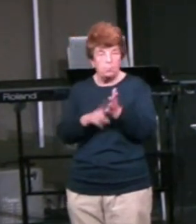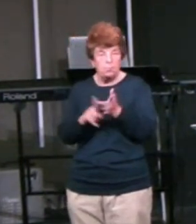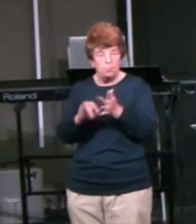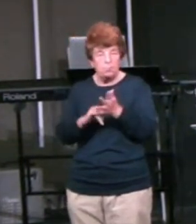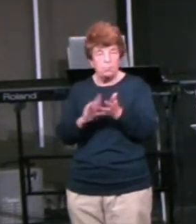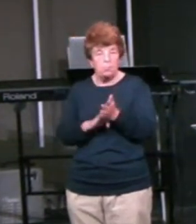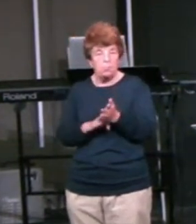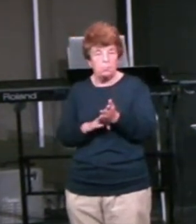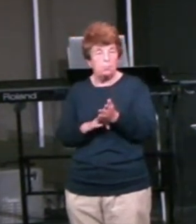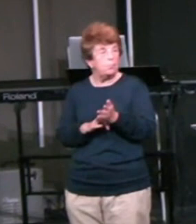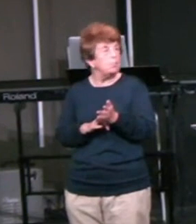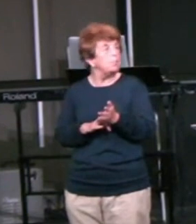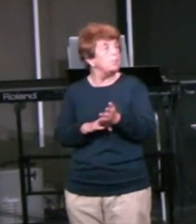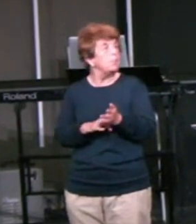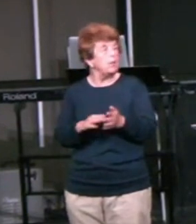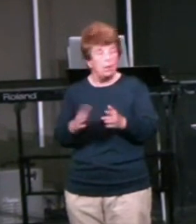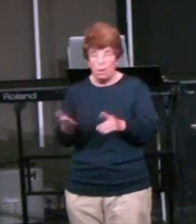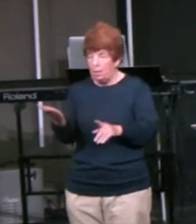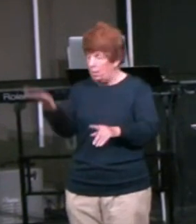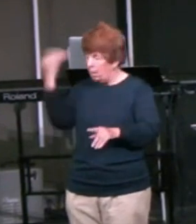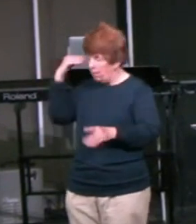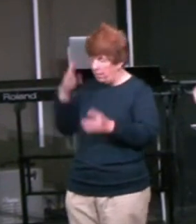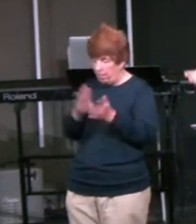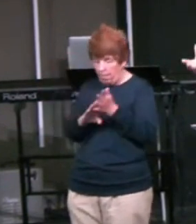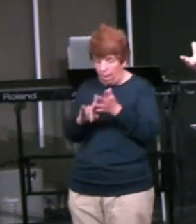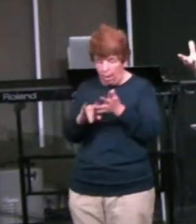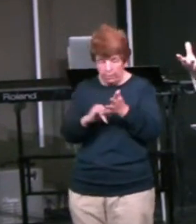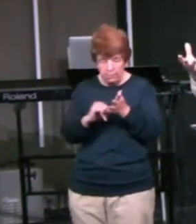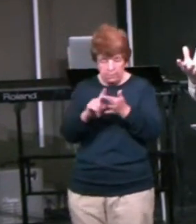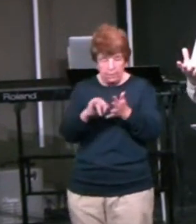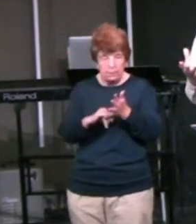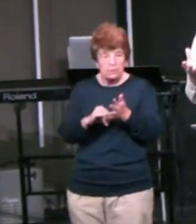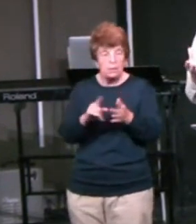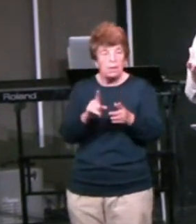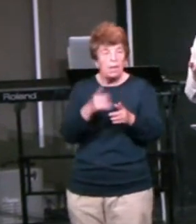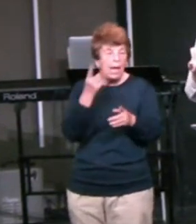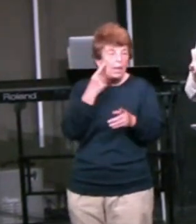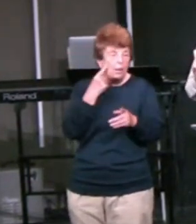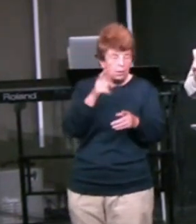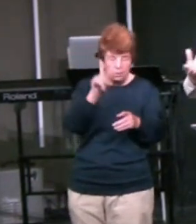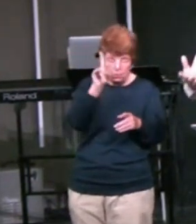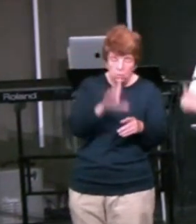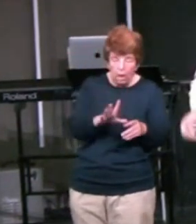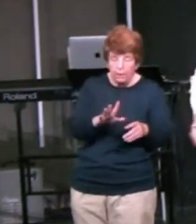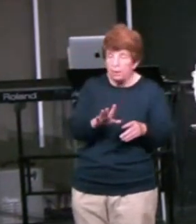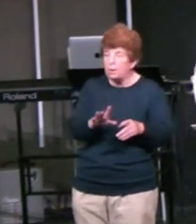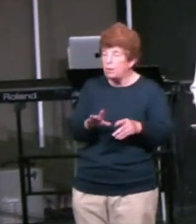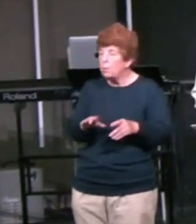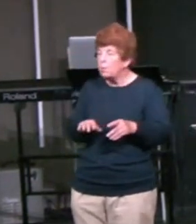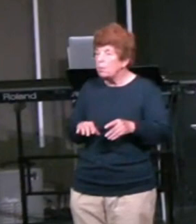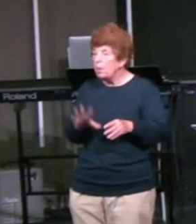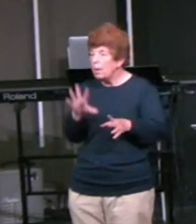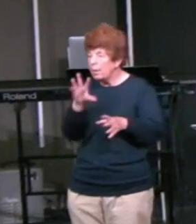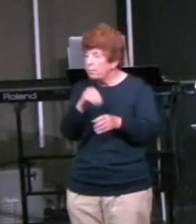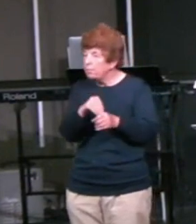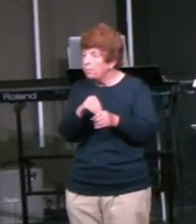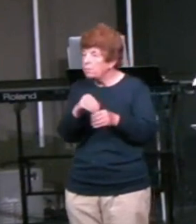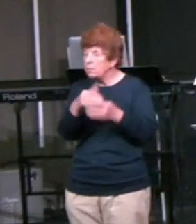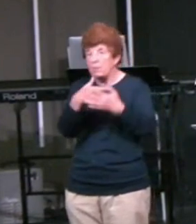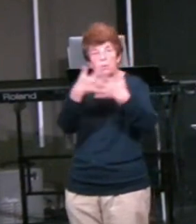you know, long before Moses, I see the idea of tithing was part and practice of some of the